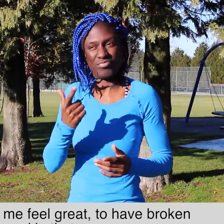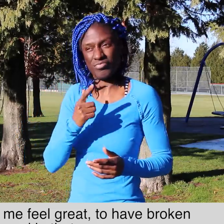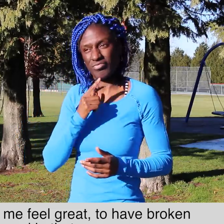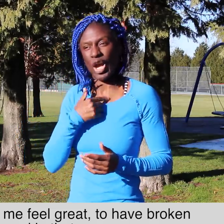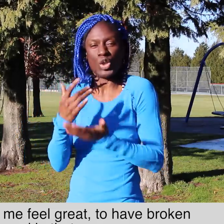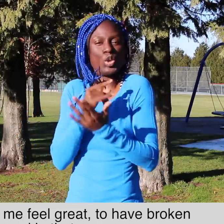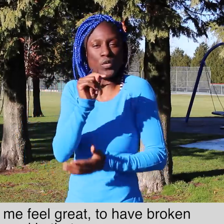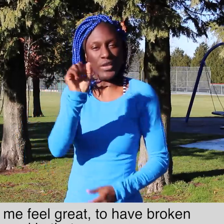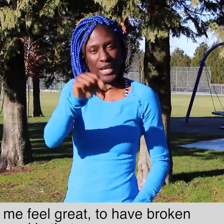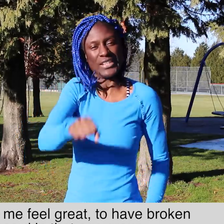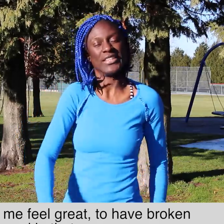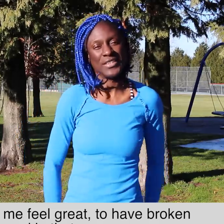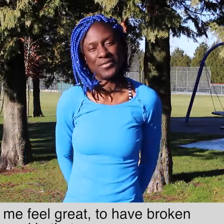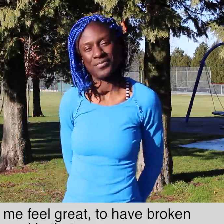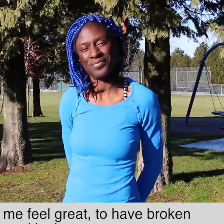great to have broken a record in that age group.